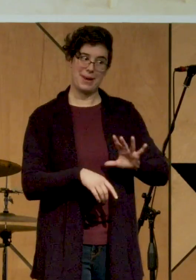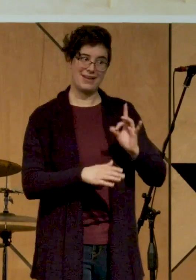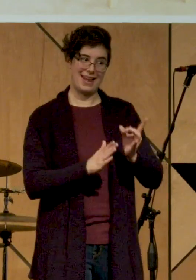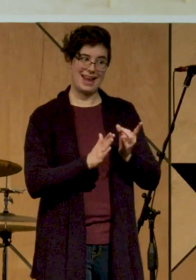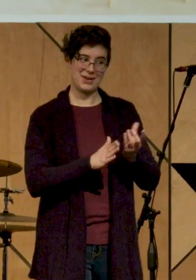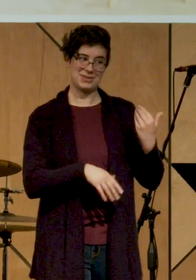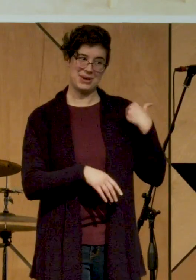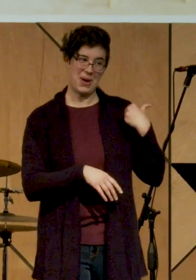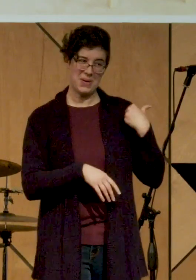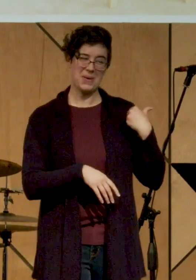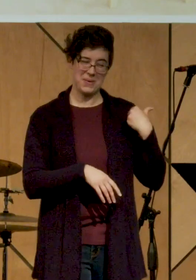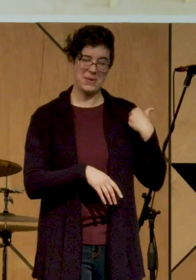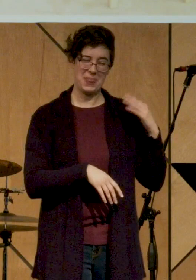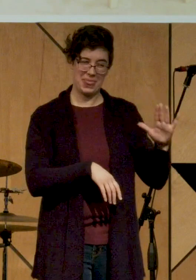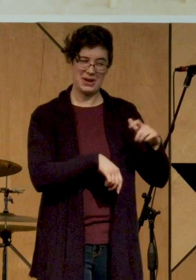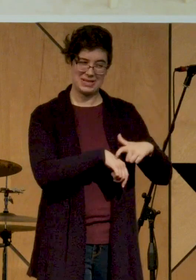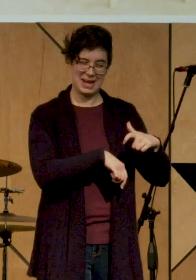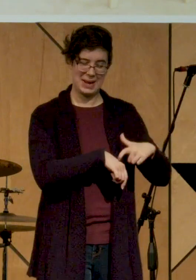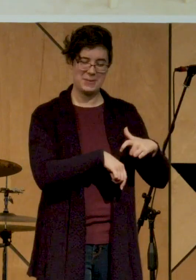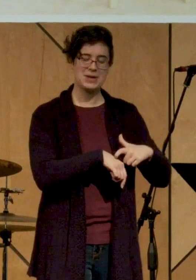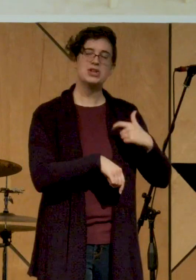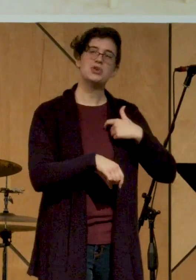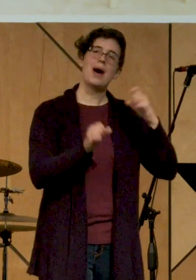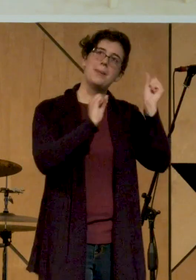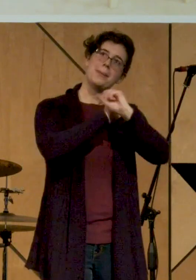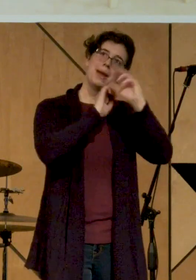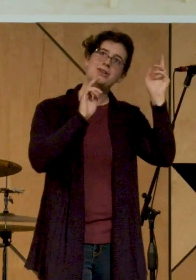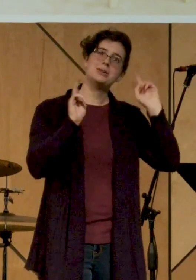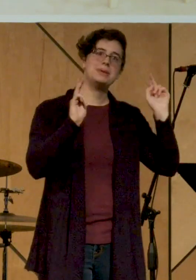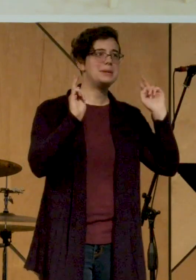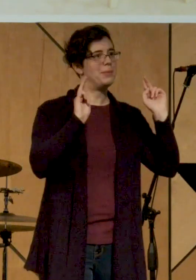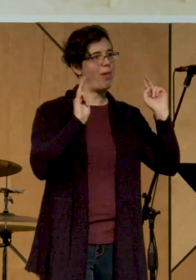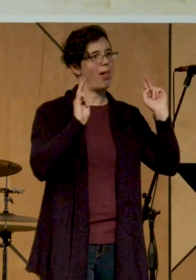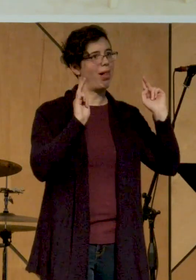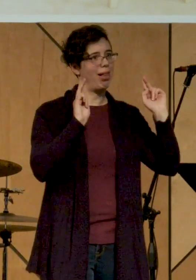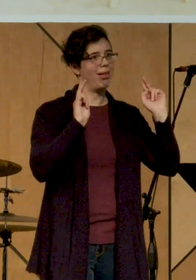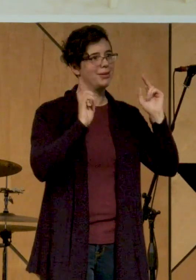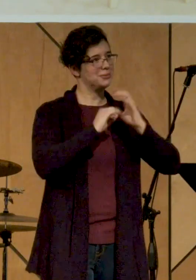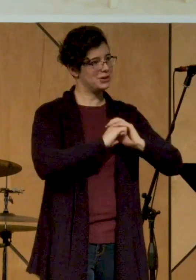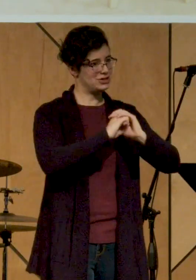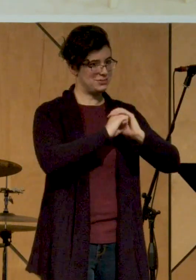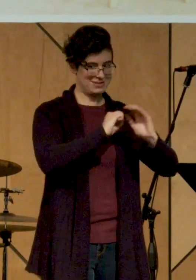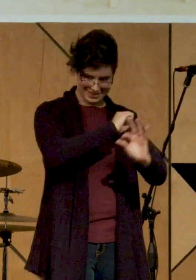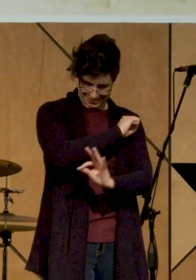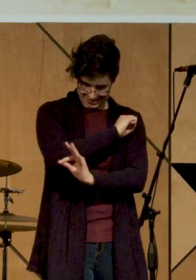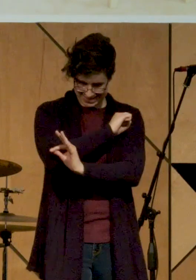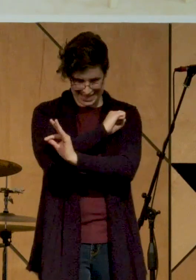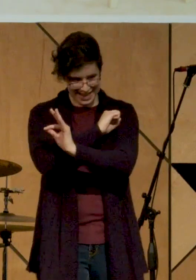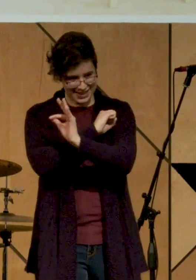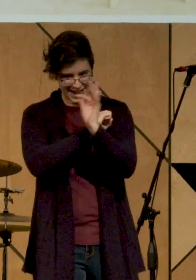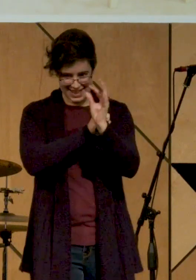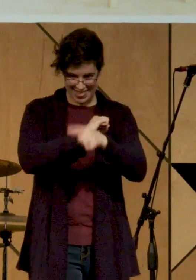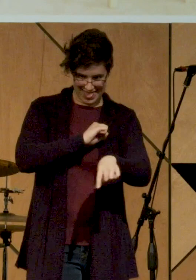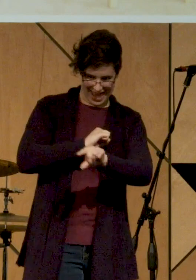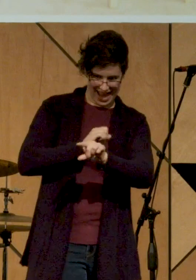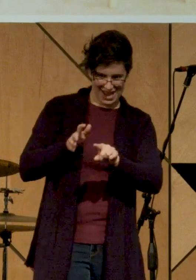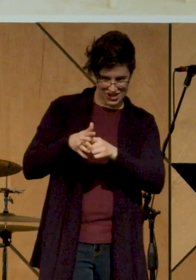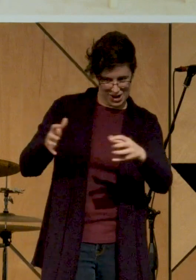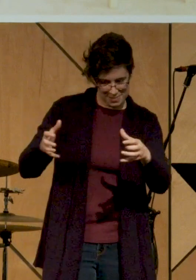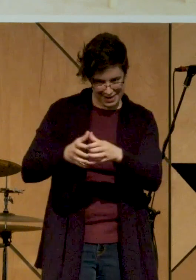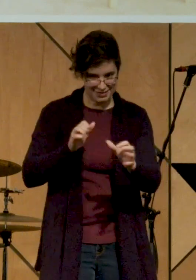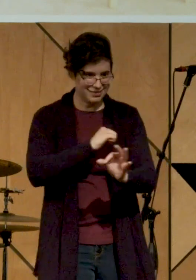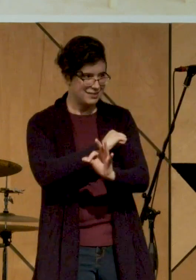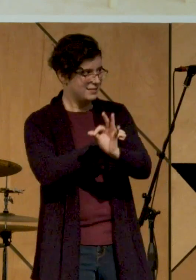just picturing people worshiping Jesus as the sun rises across the earth. We're just picking up our verses right now. All right, super